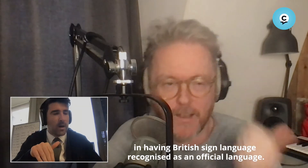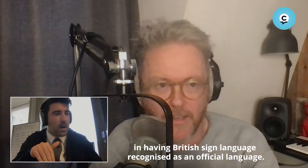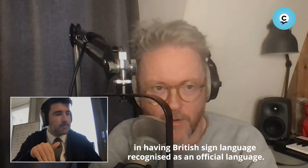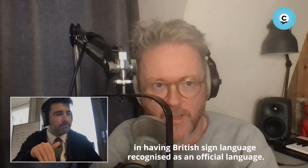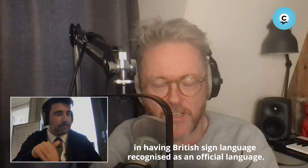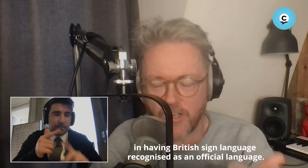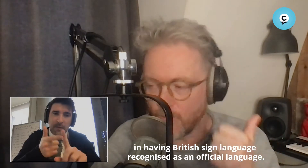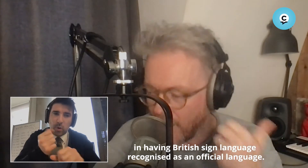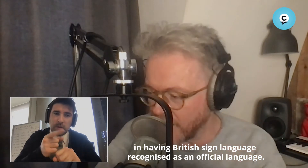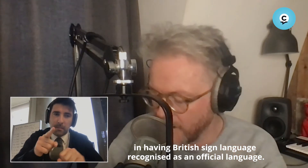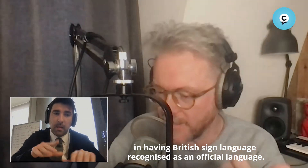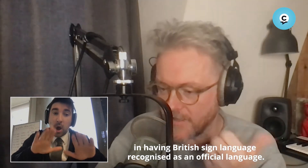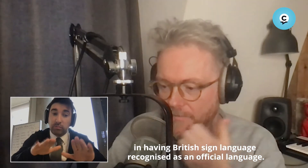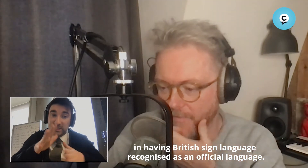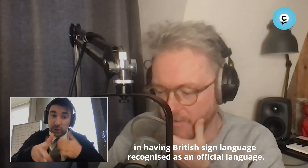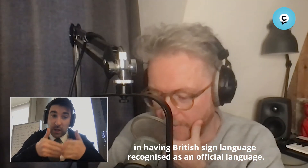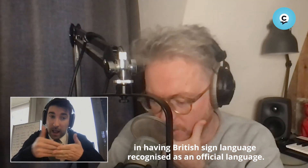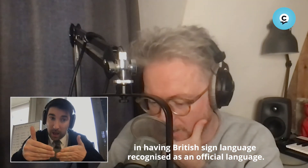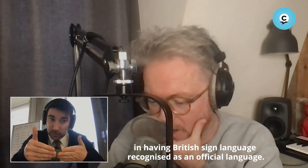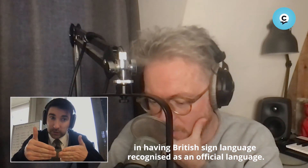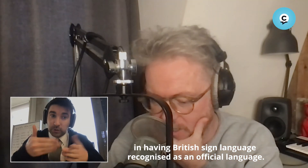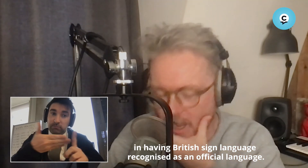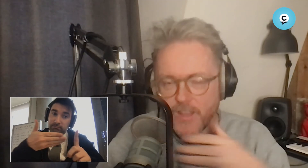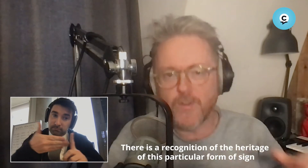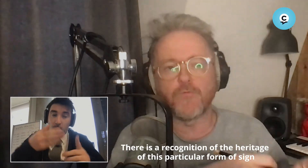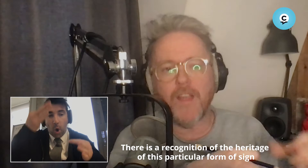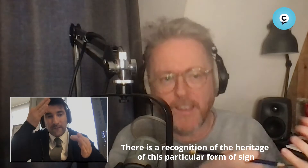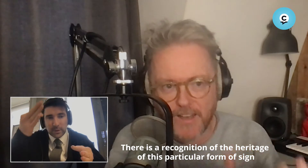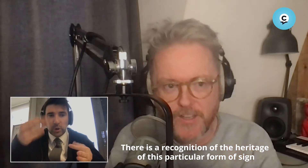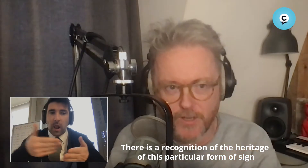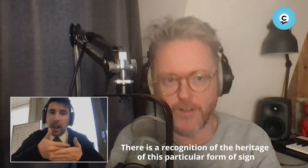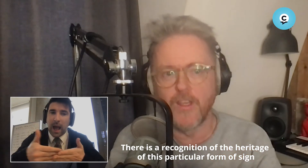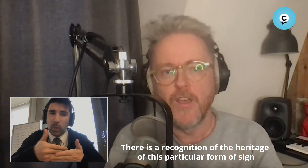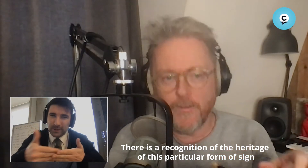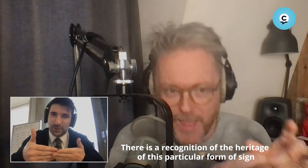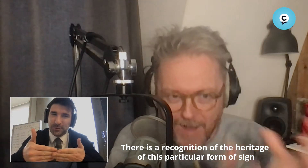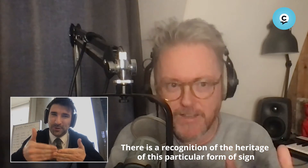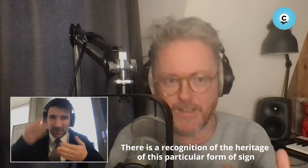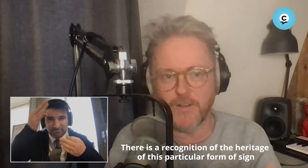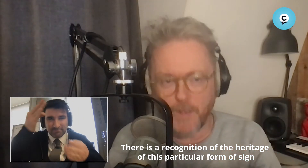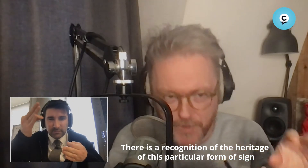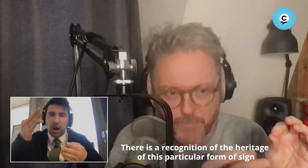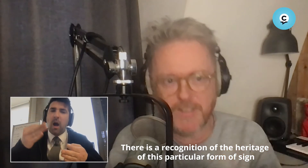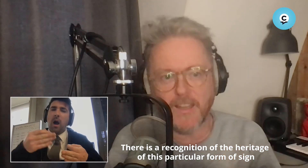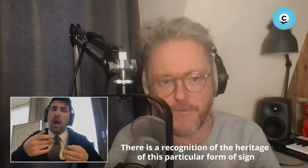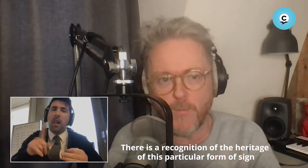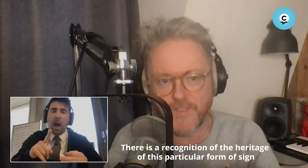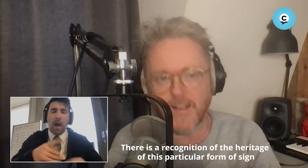Sign Language recognised as an official language? There is a recognition of the heritage of this particular form of sign